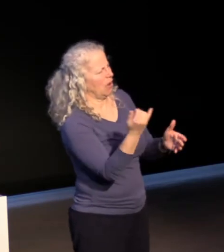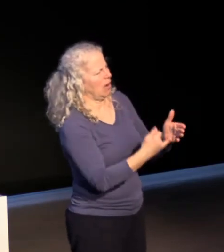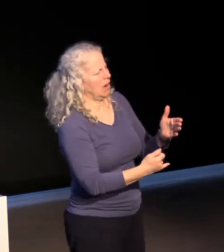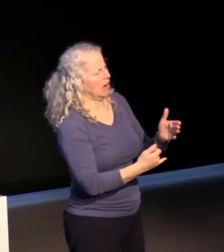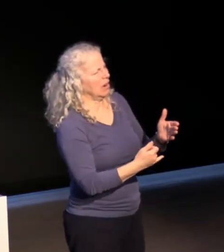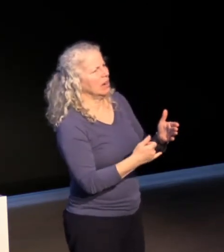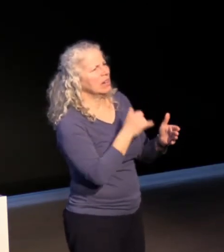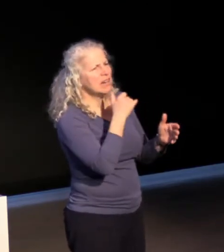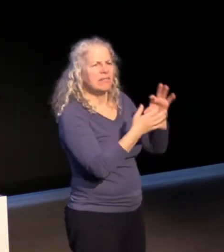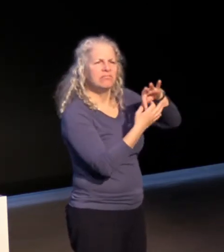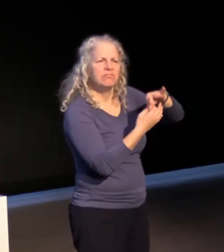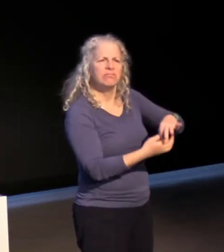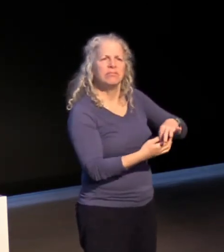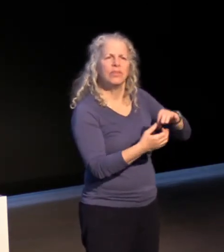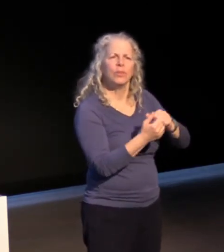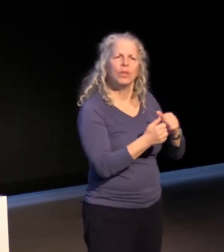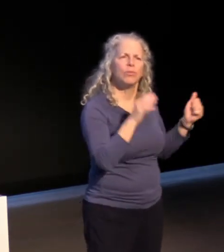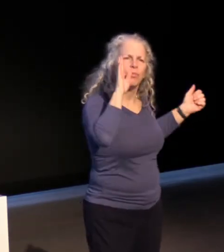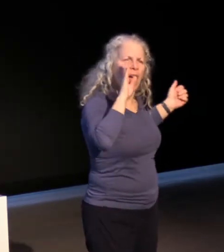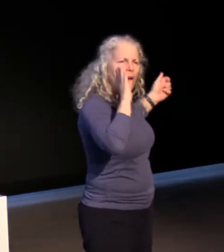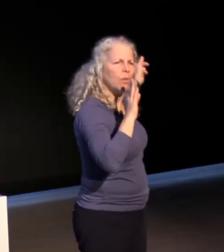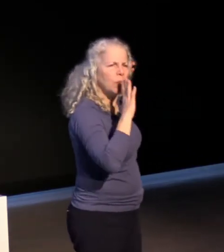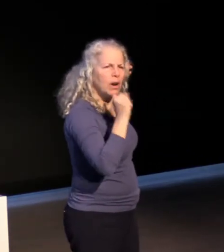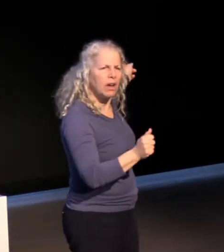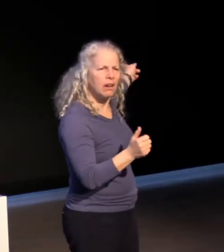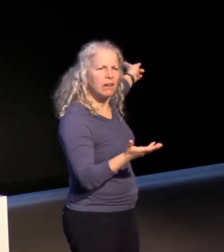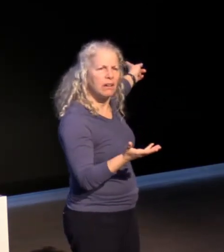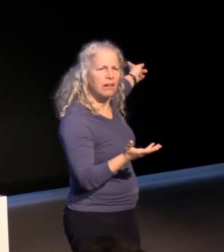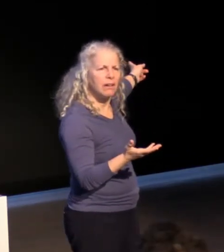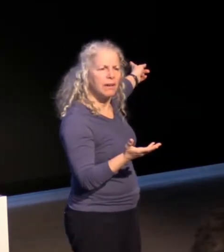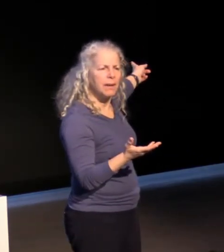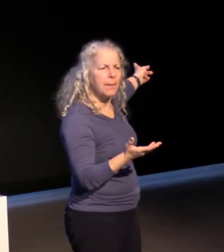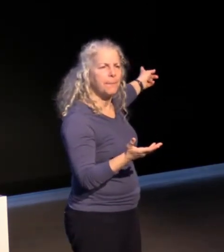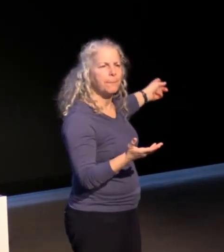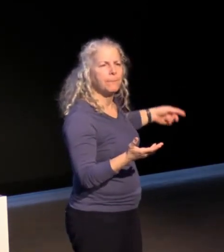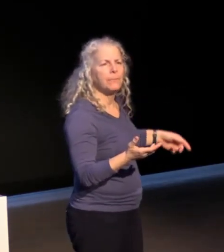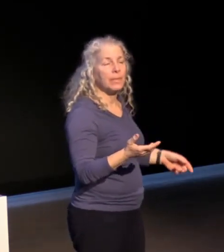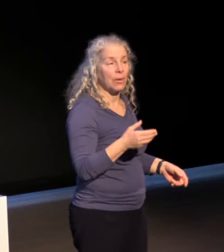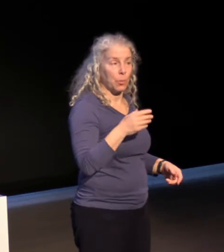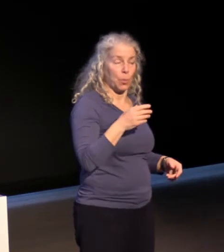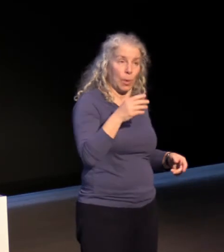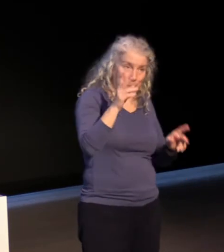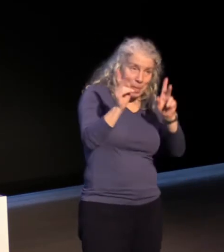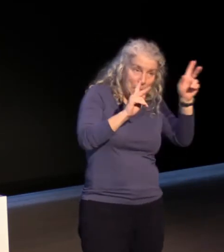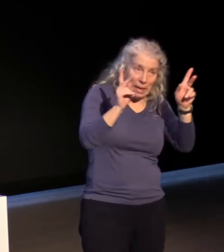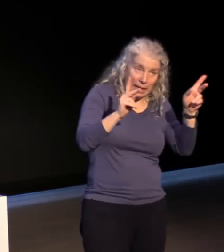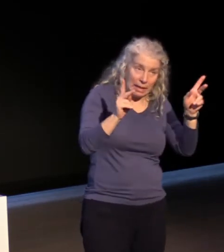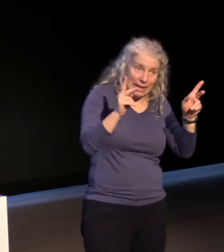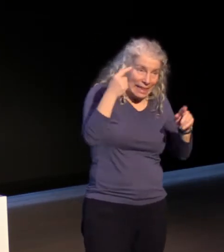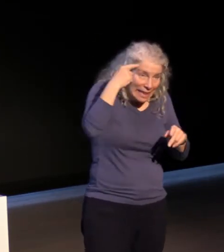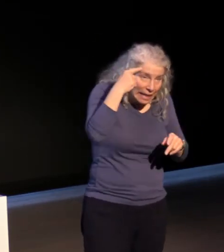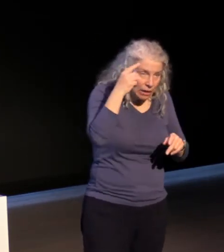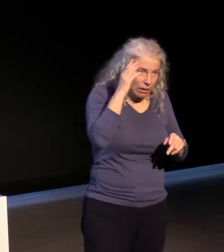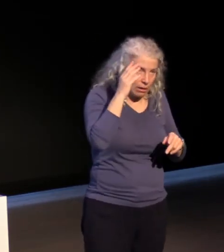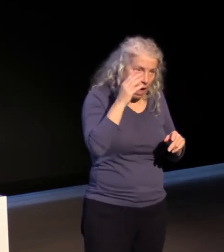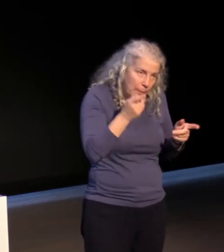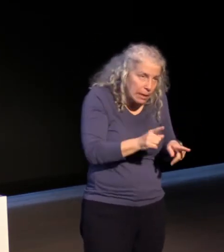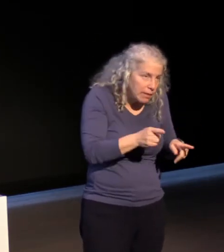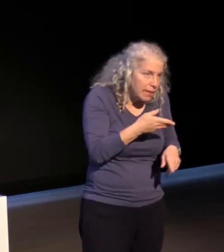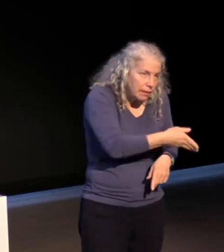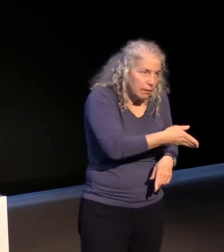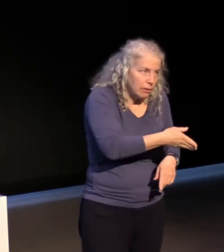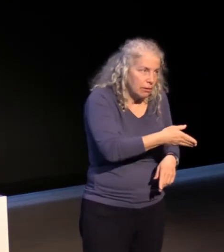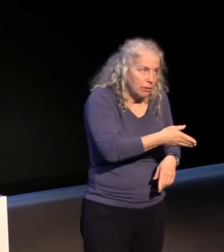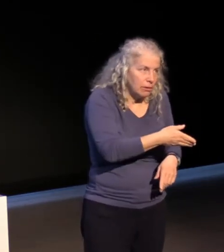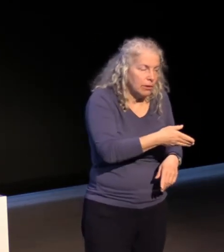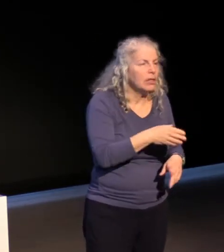or about what's going on down here in the brown section, or at least what they believe is going on. They want to affirm their